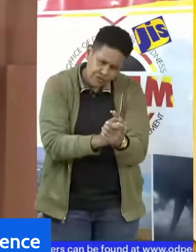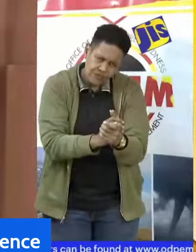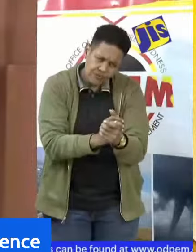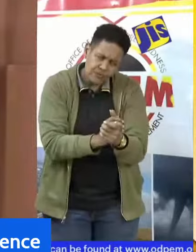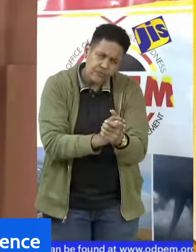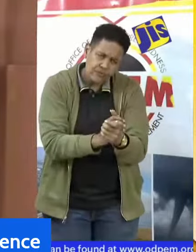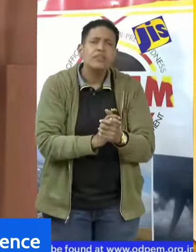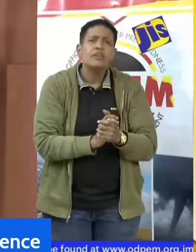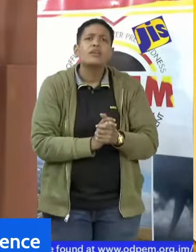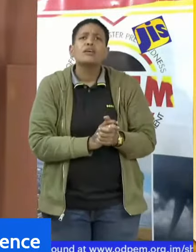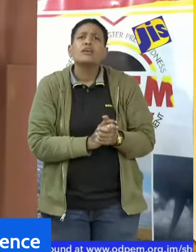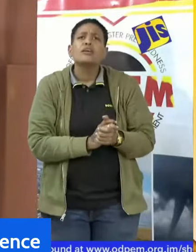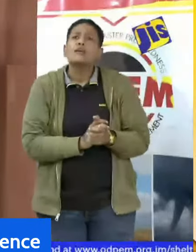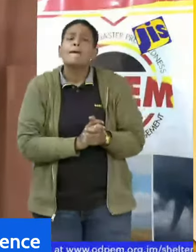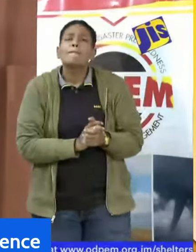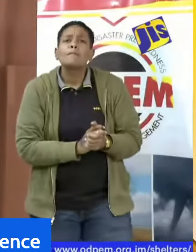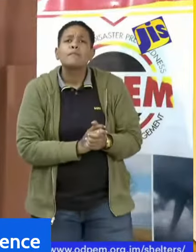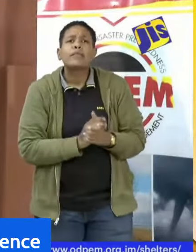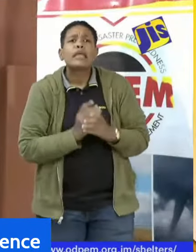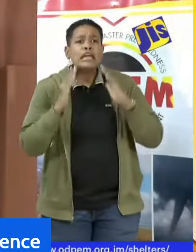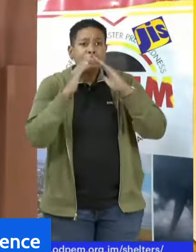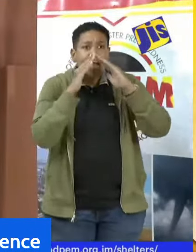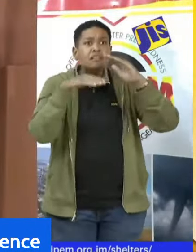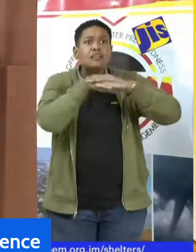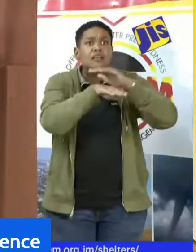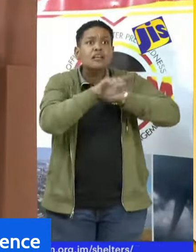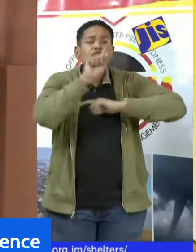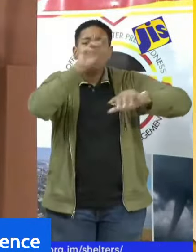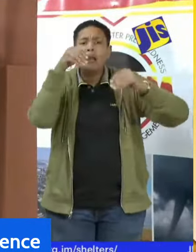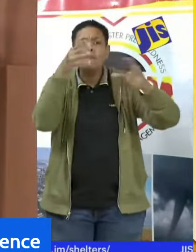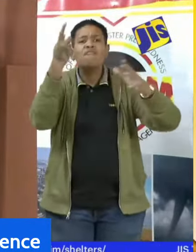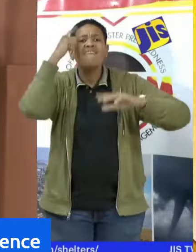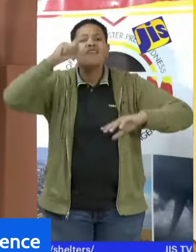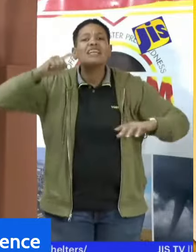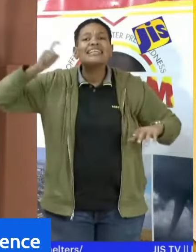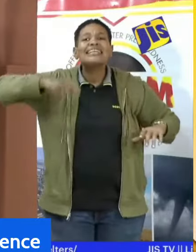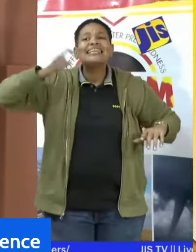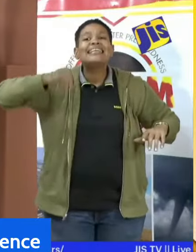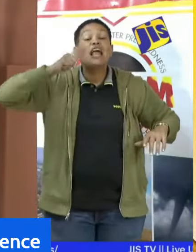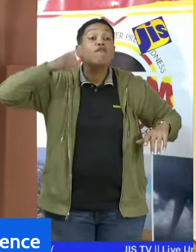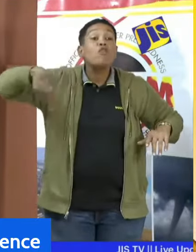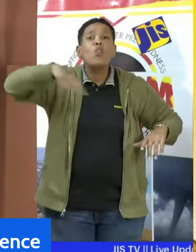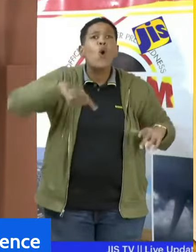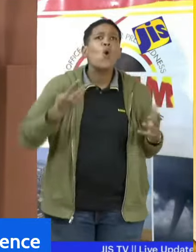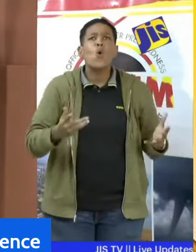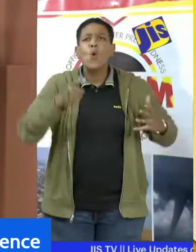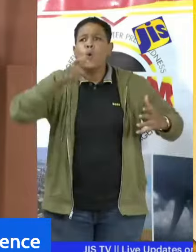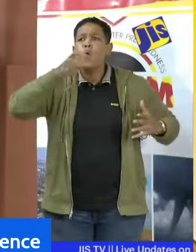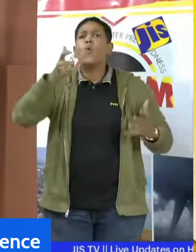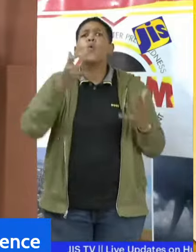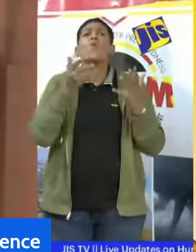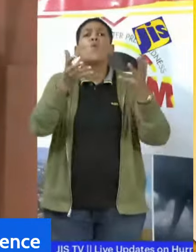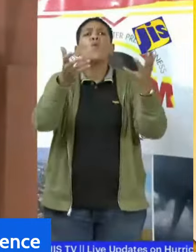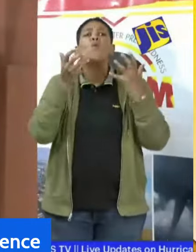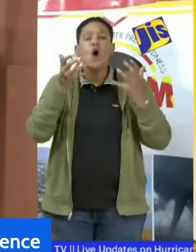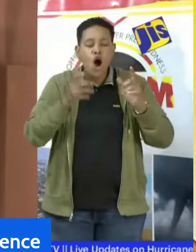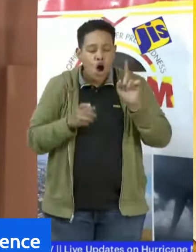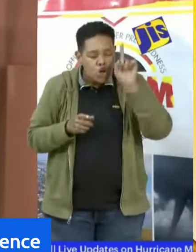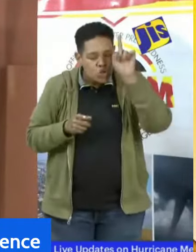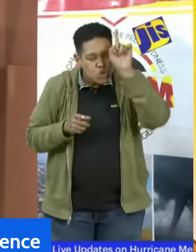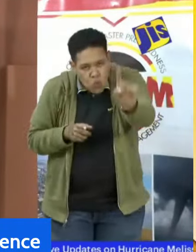that the shelters are provided for the needs of those who want to go